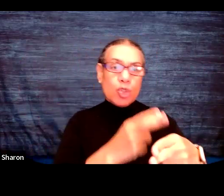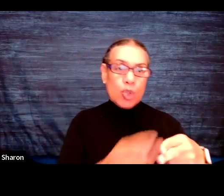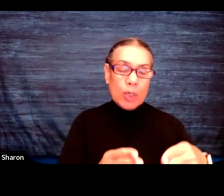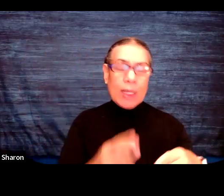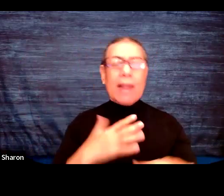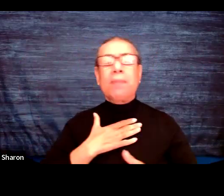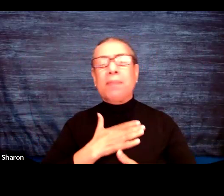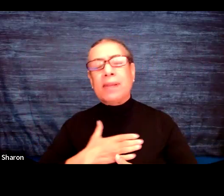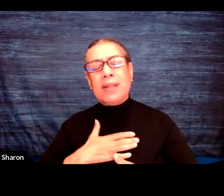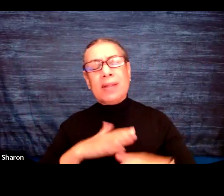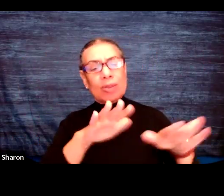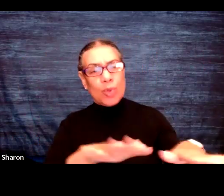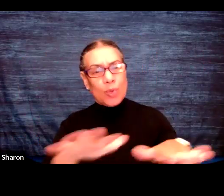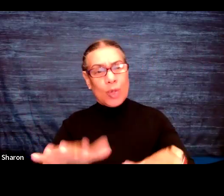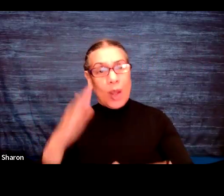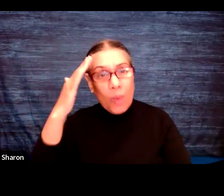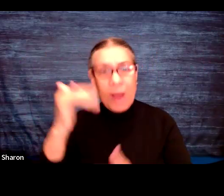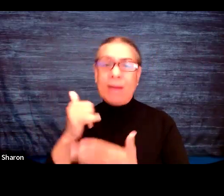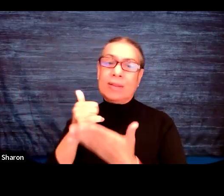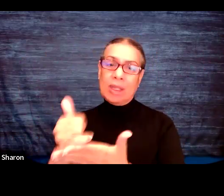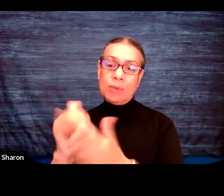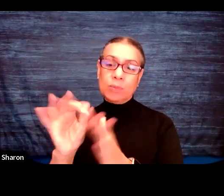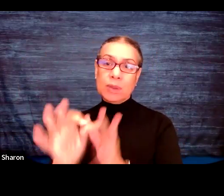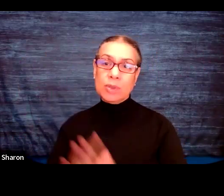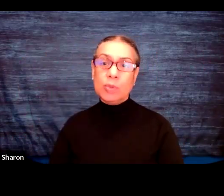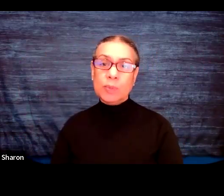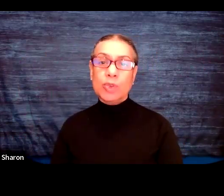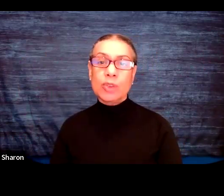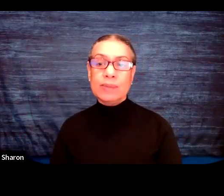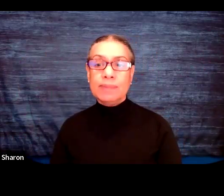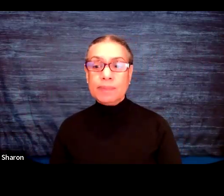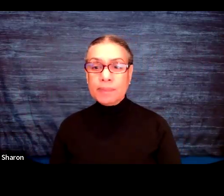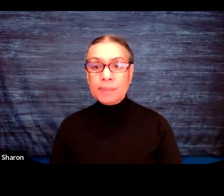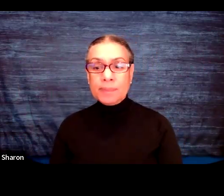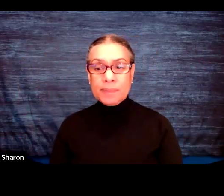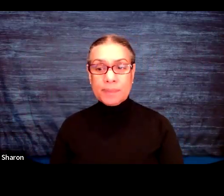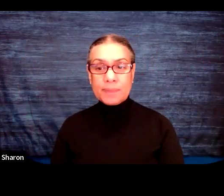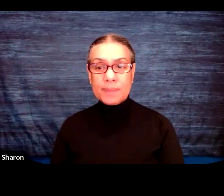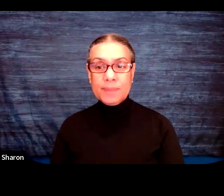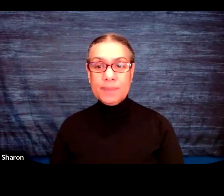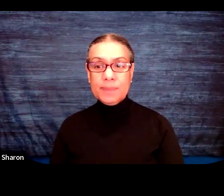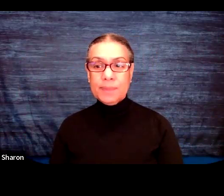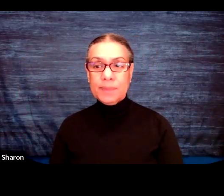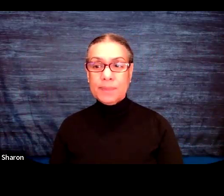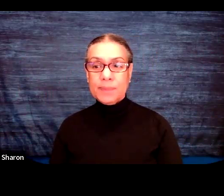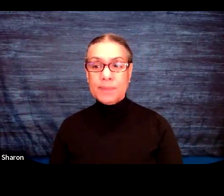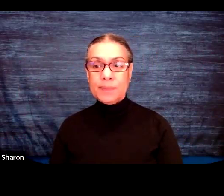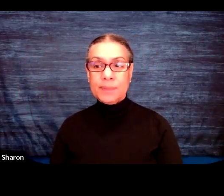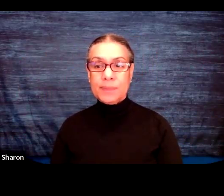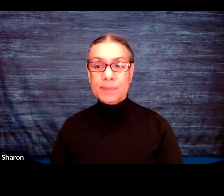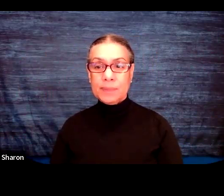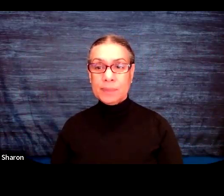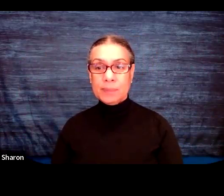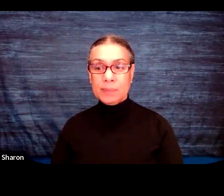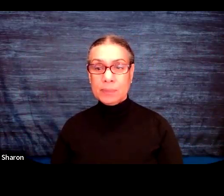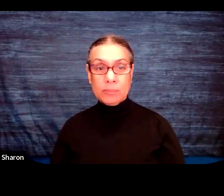pace to assist our interpreters. Thank you. I have a question. No